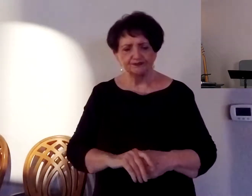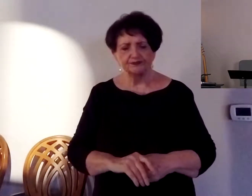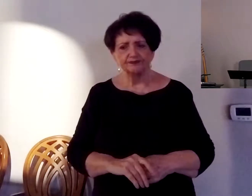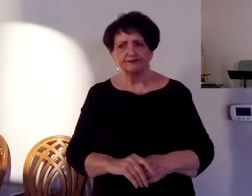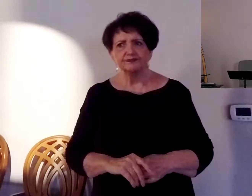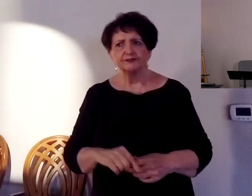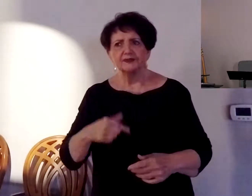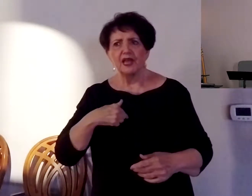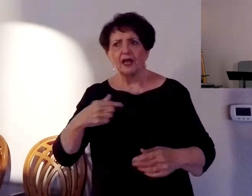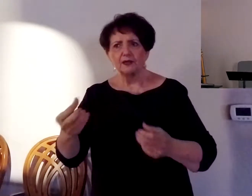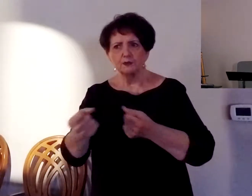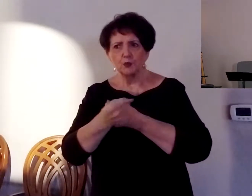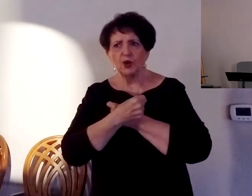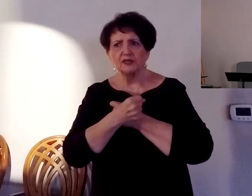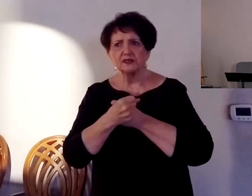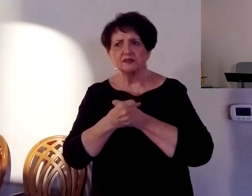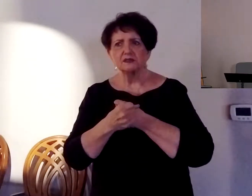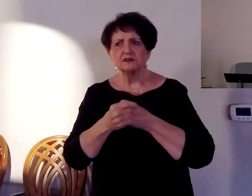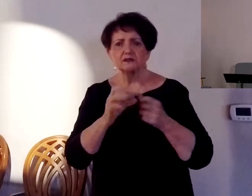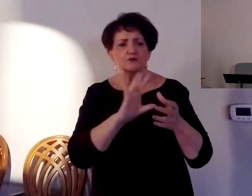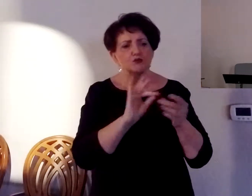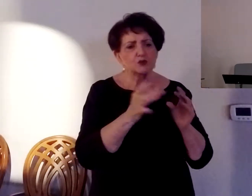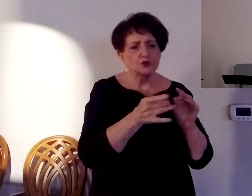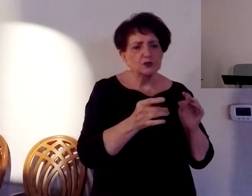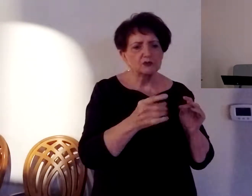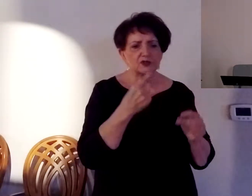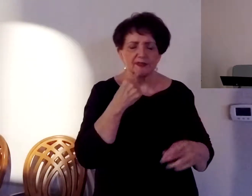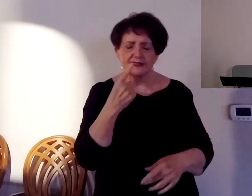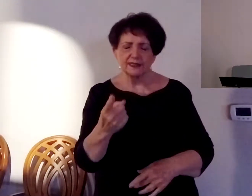I embraced the scripture that says